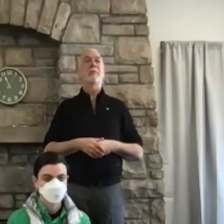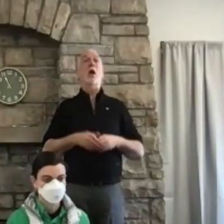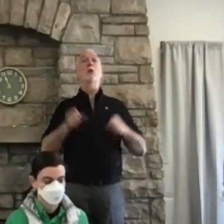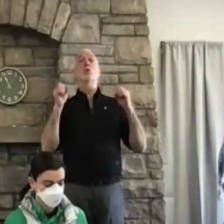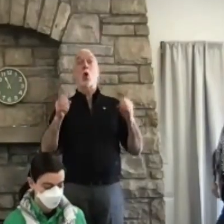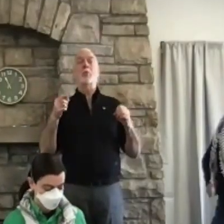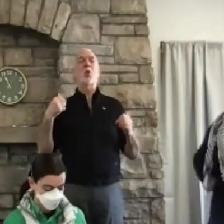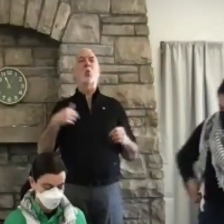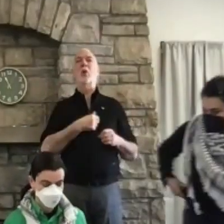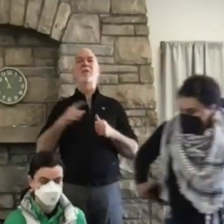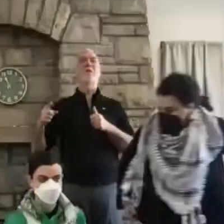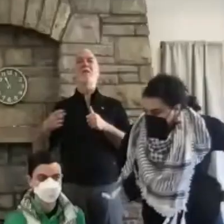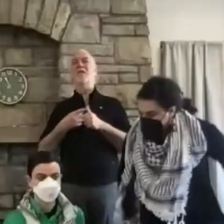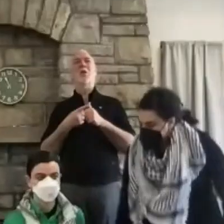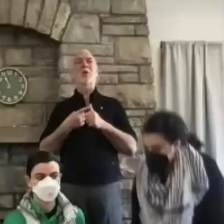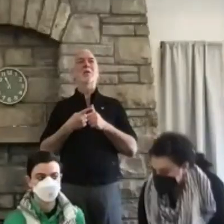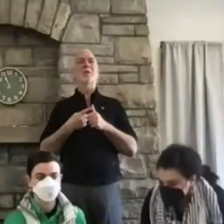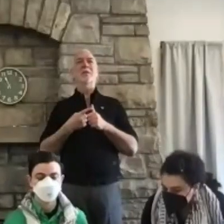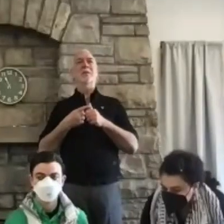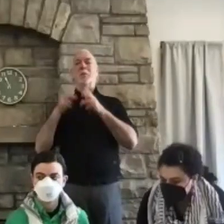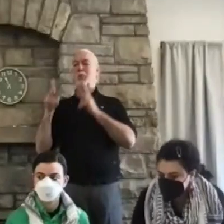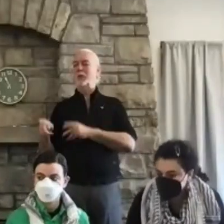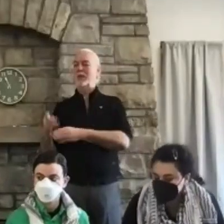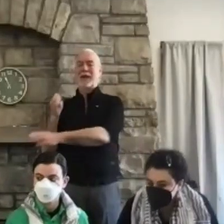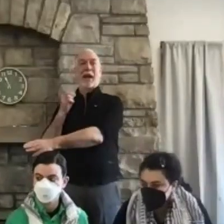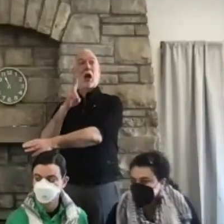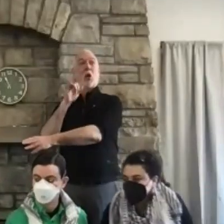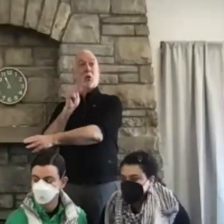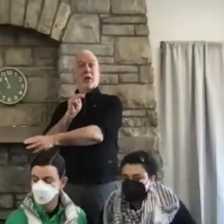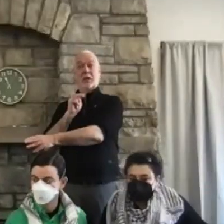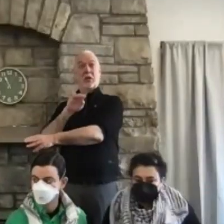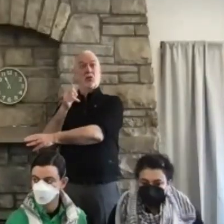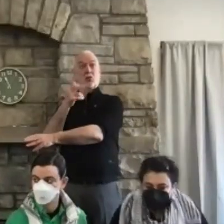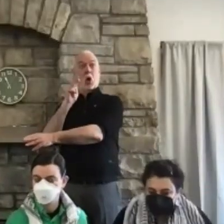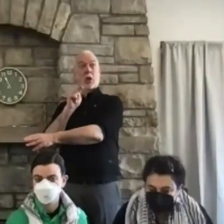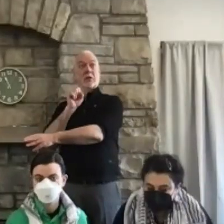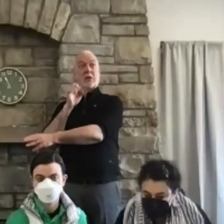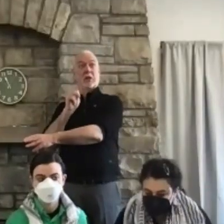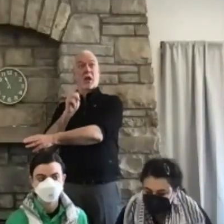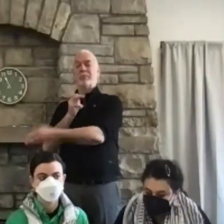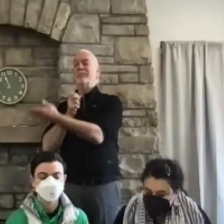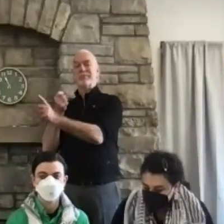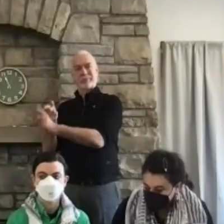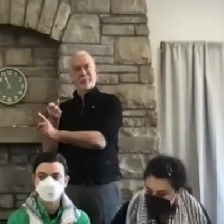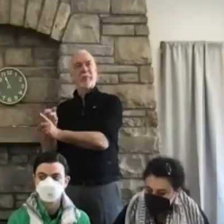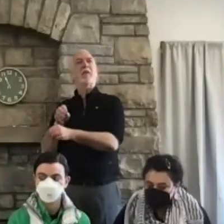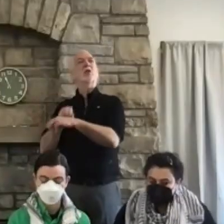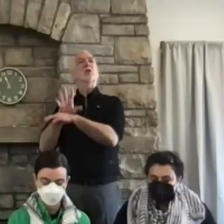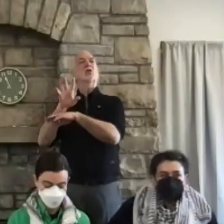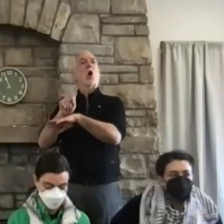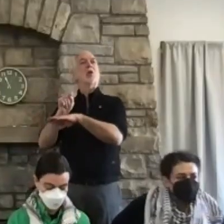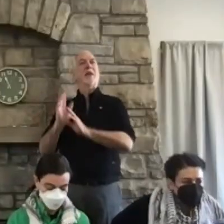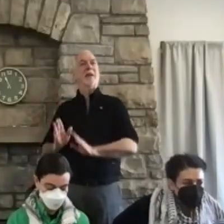So we're going to open this panel with Aaron Johnson, seated to my left. Aaron is a consultant for the state